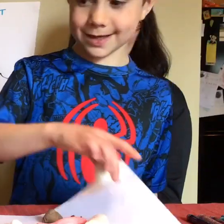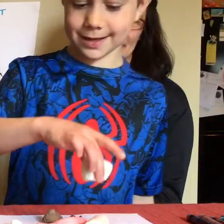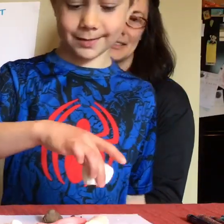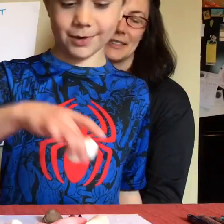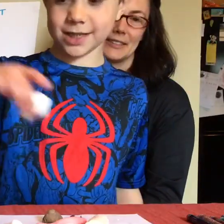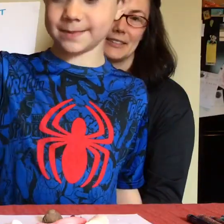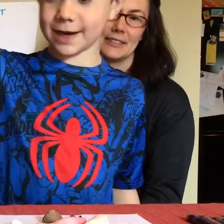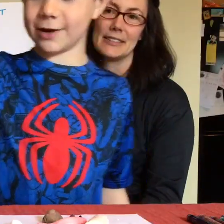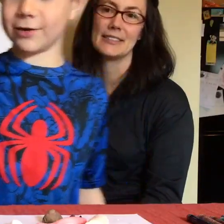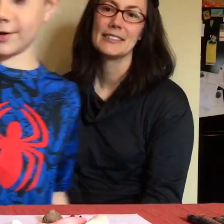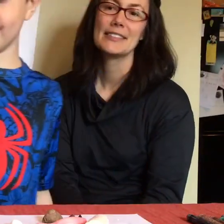The marshmallow